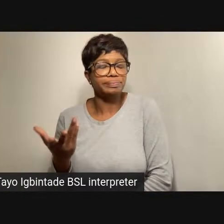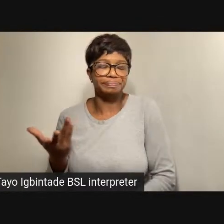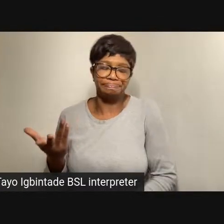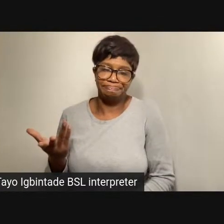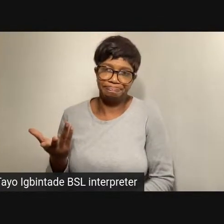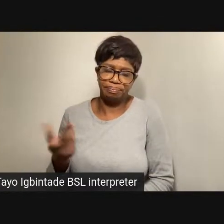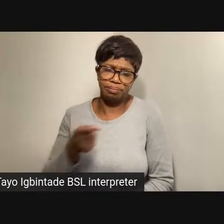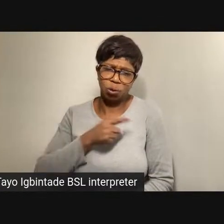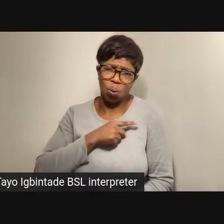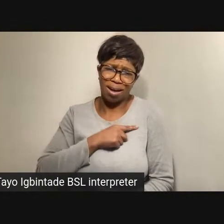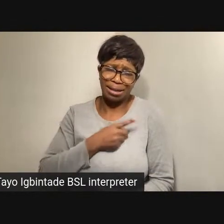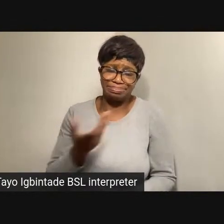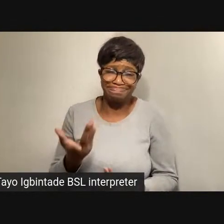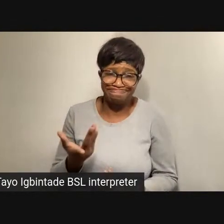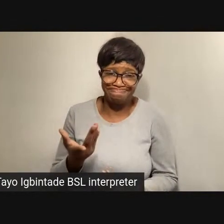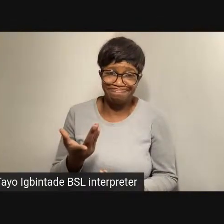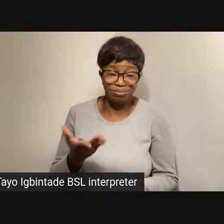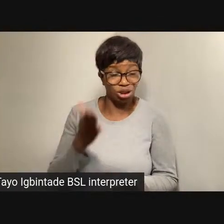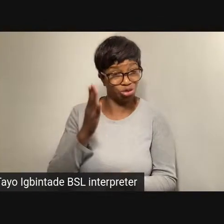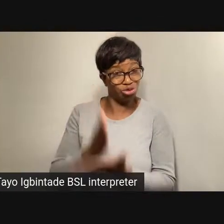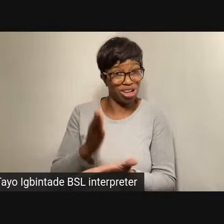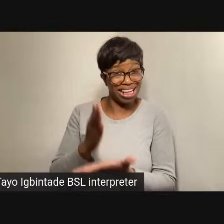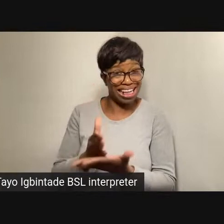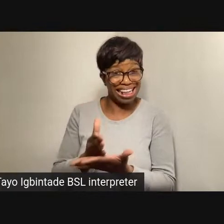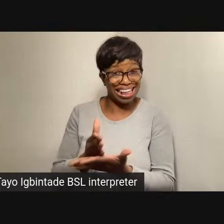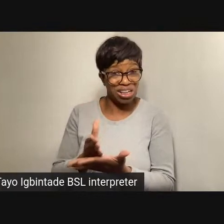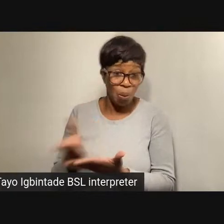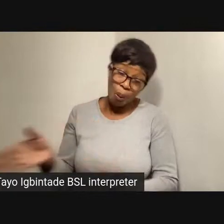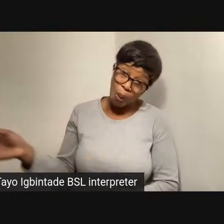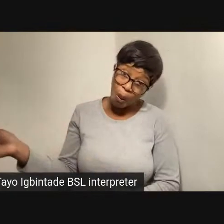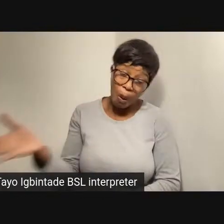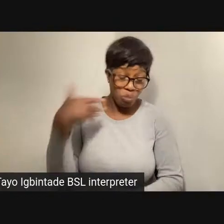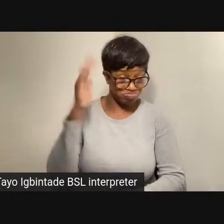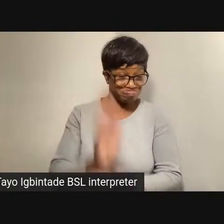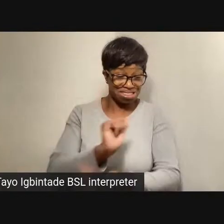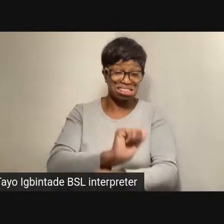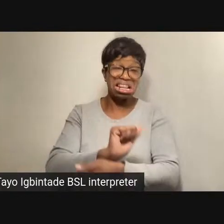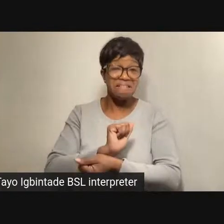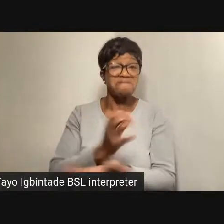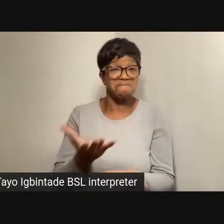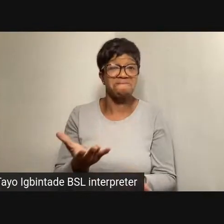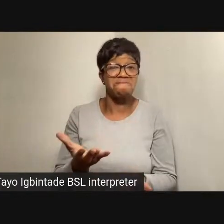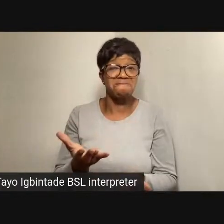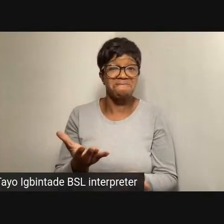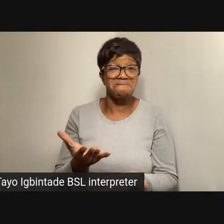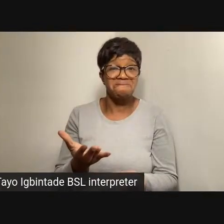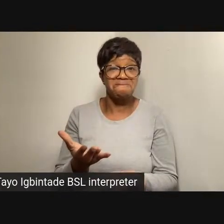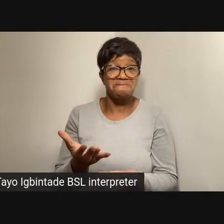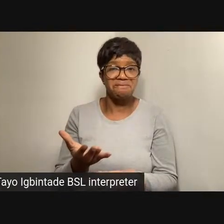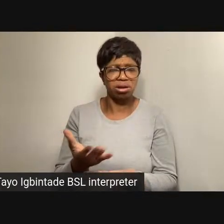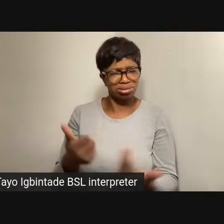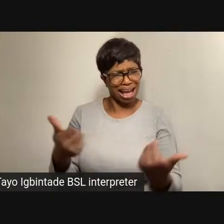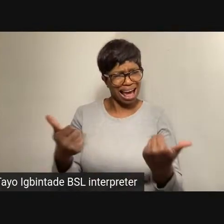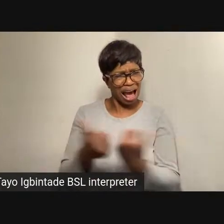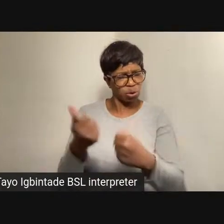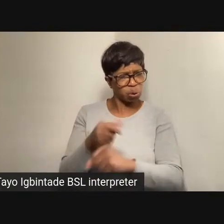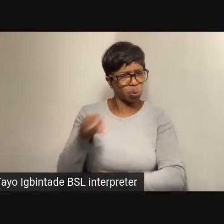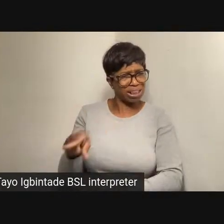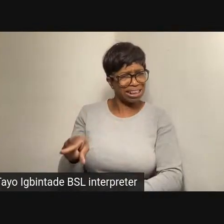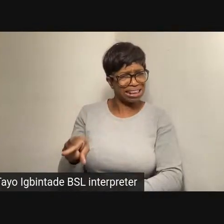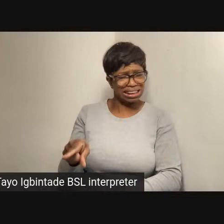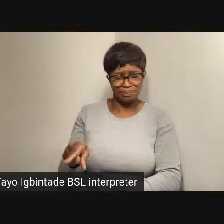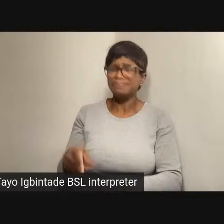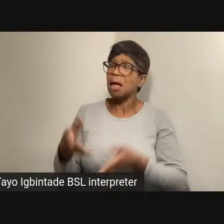Because ultimately, we are all in captivity. So to do this, we must